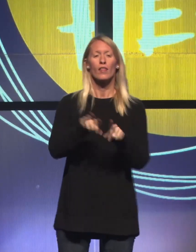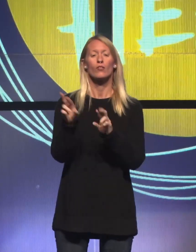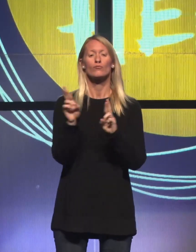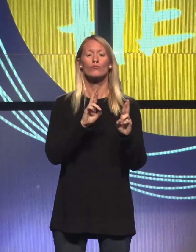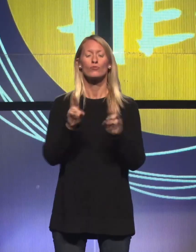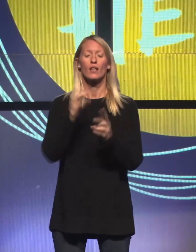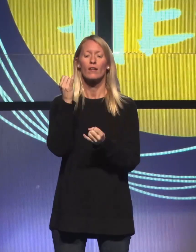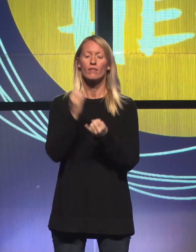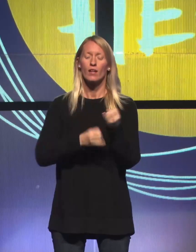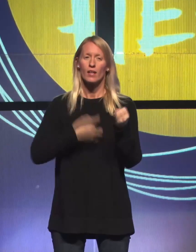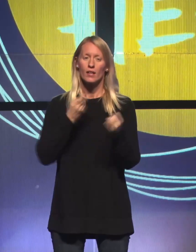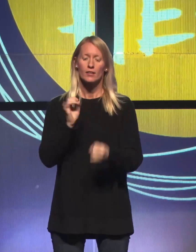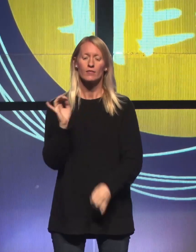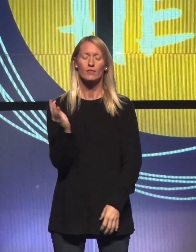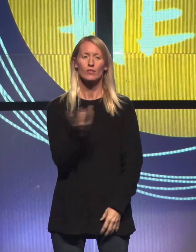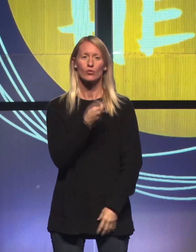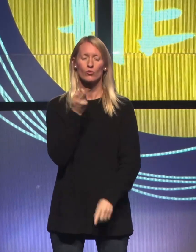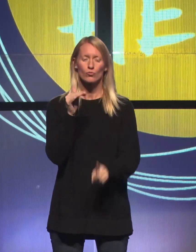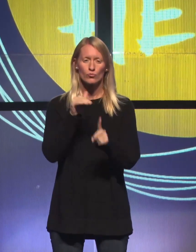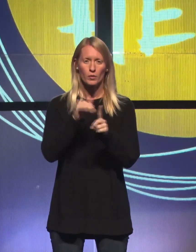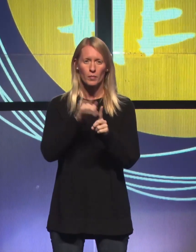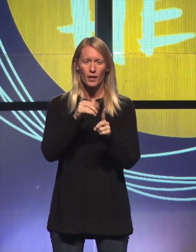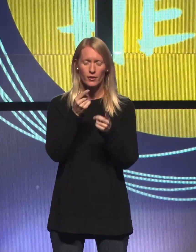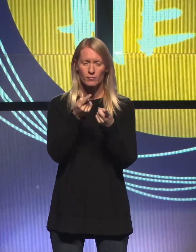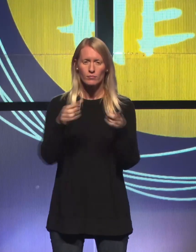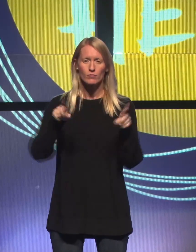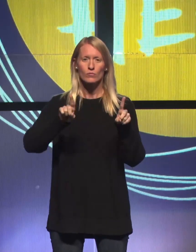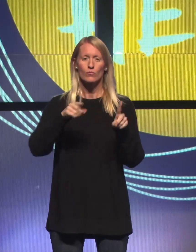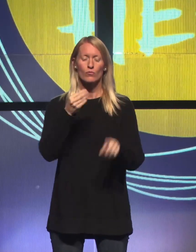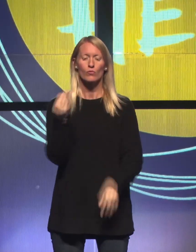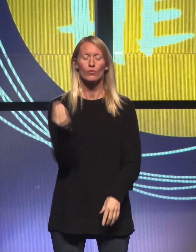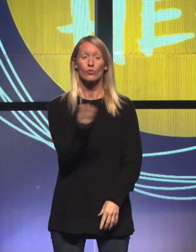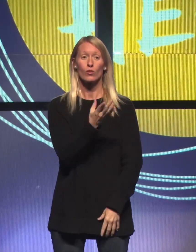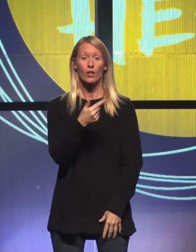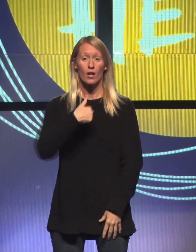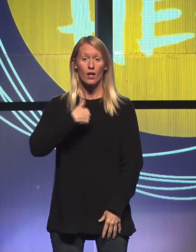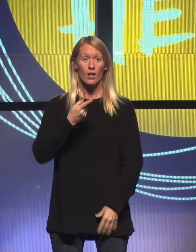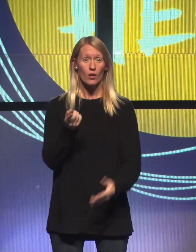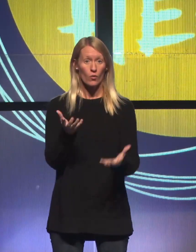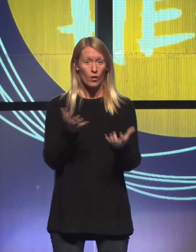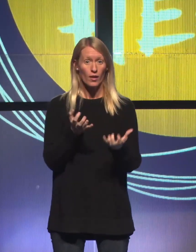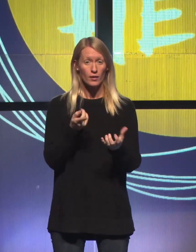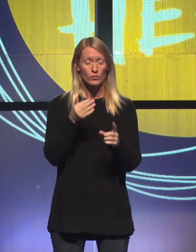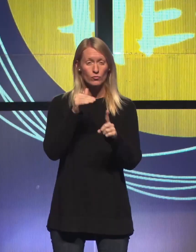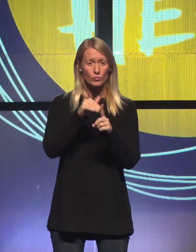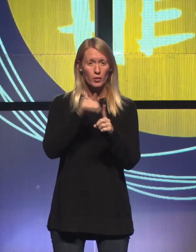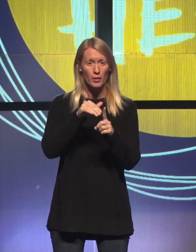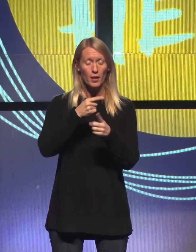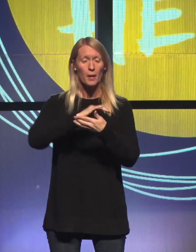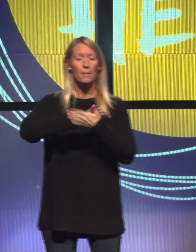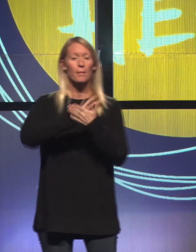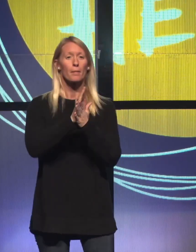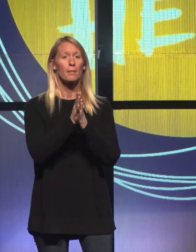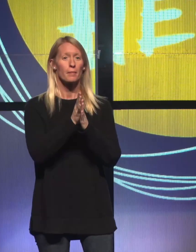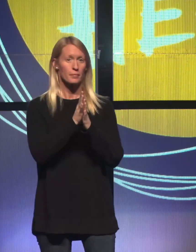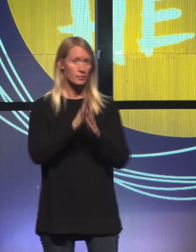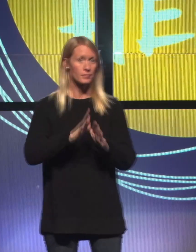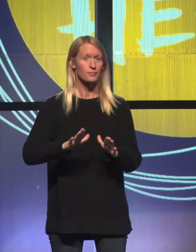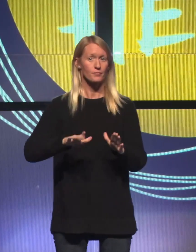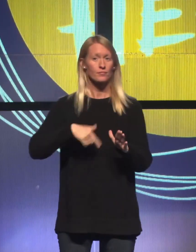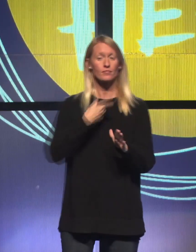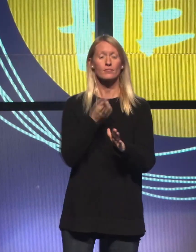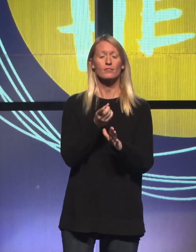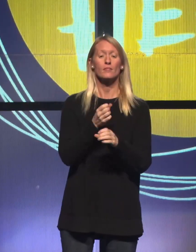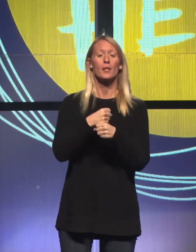final kind of few reminders for you guys. I just wanted to remind you all that our peacemaking discussion groups